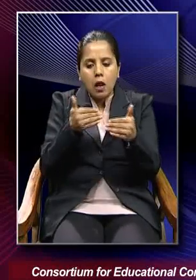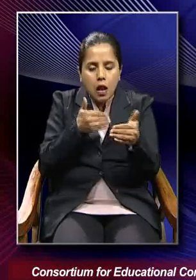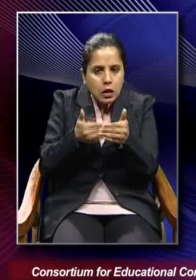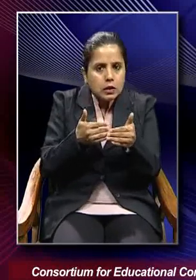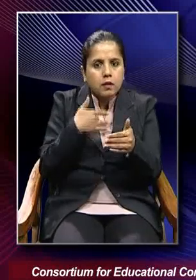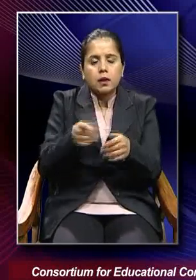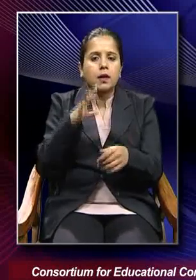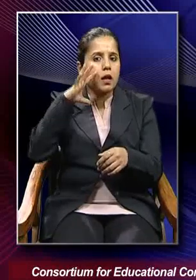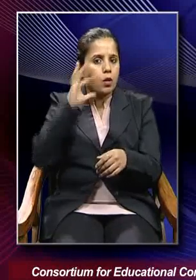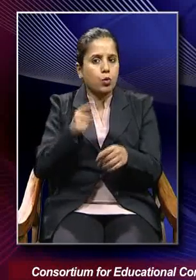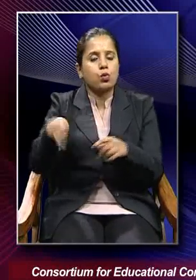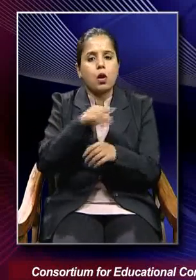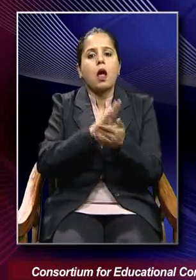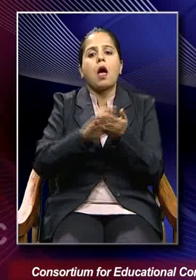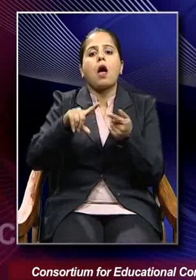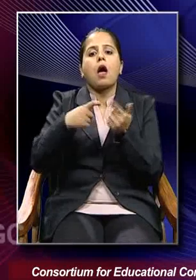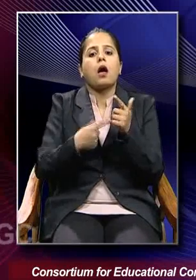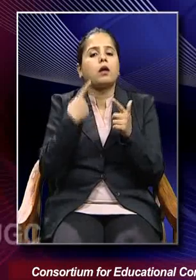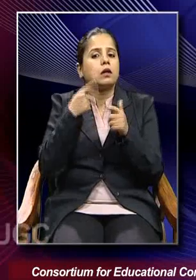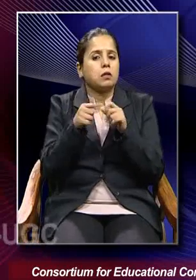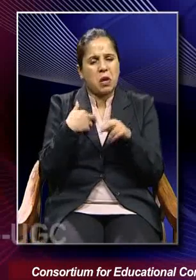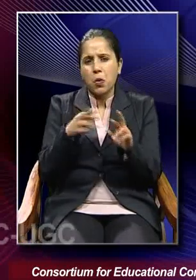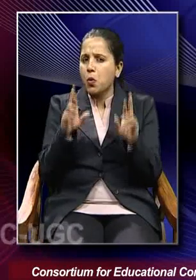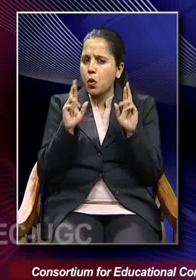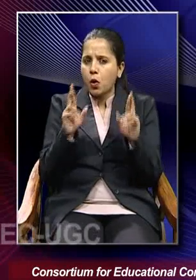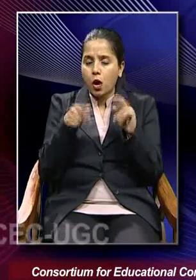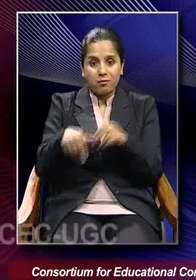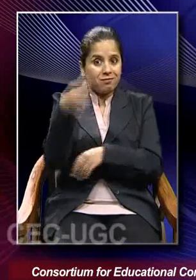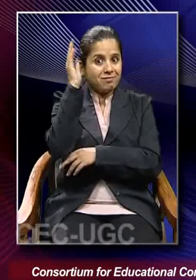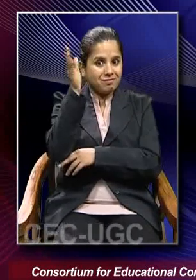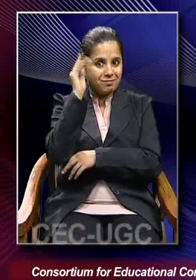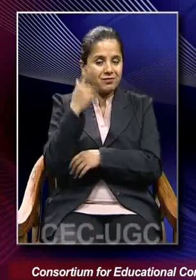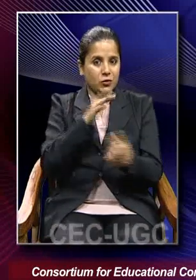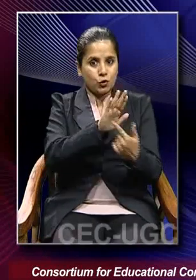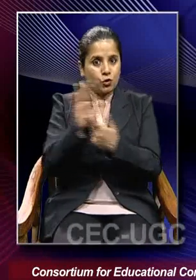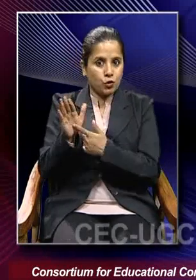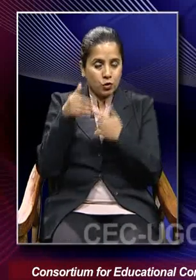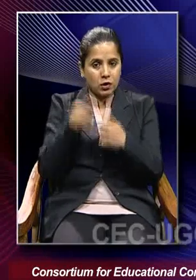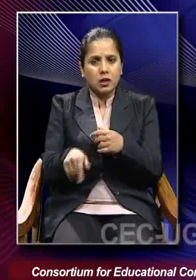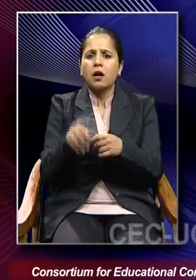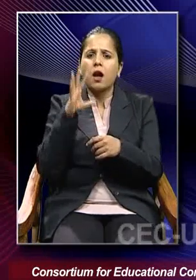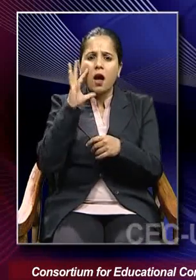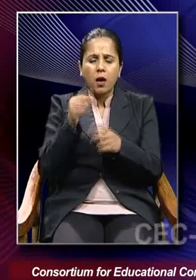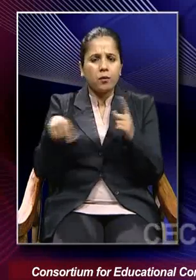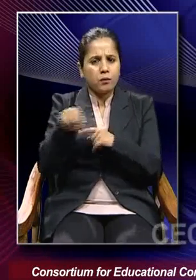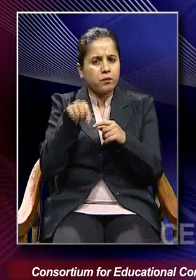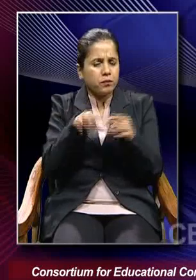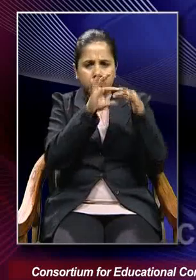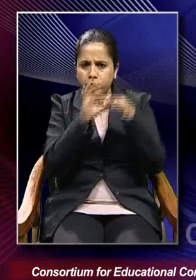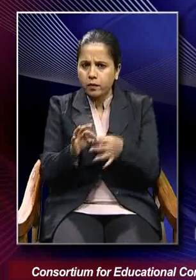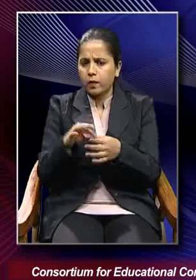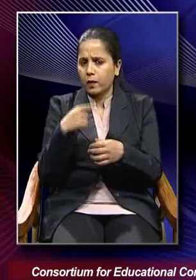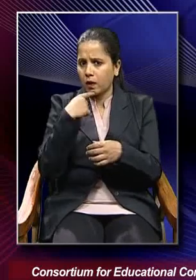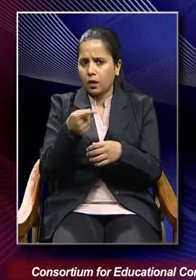of the heritage. We hope that the lecture presented to you significant inputs with reference